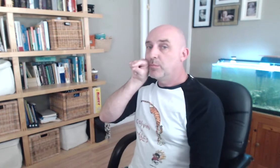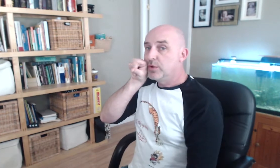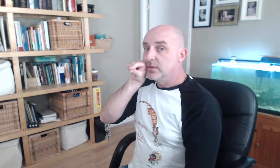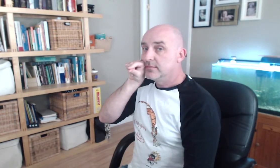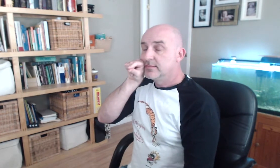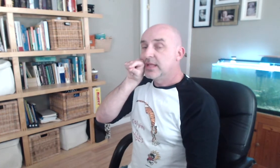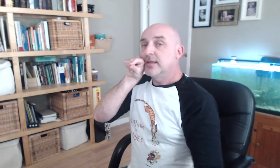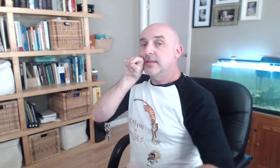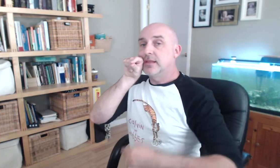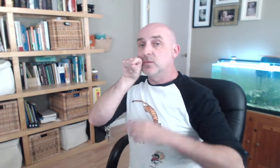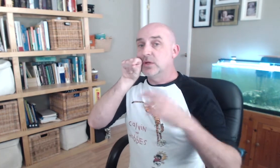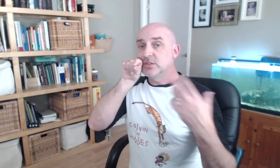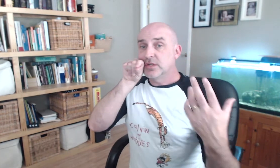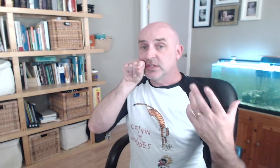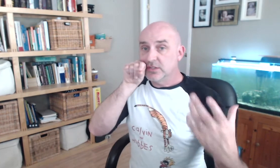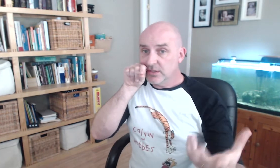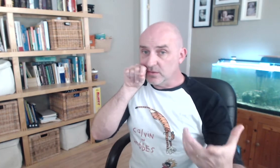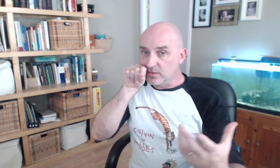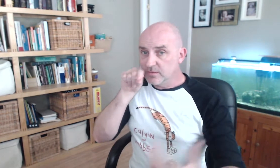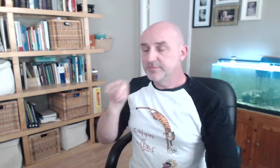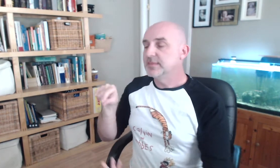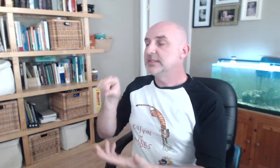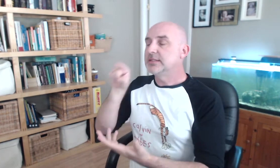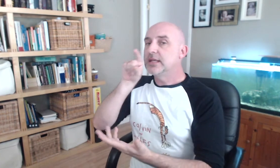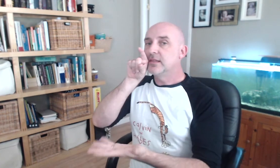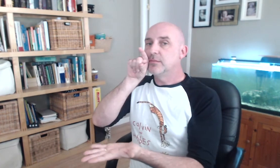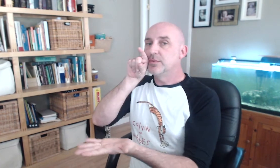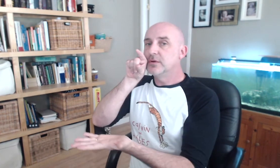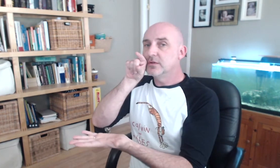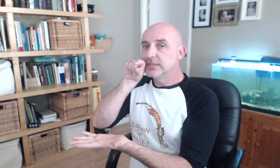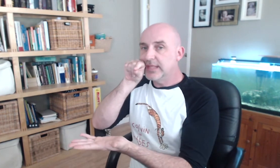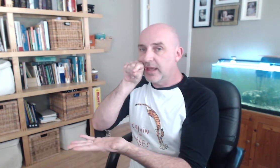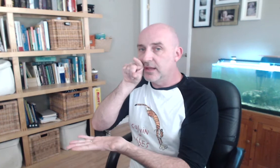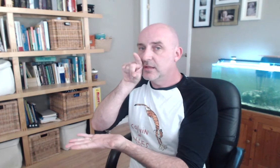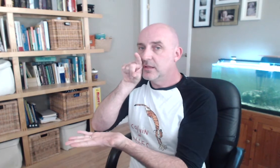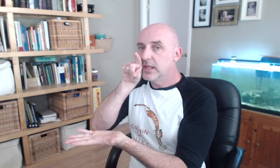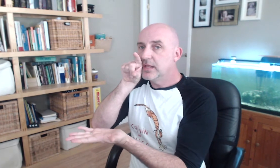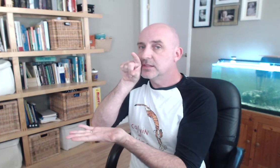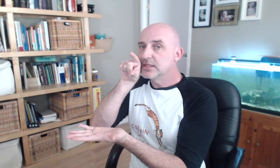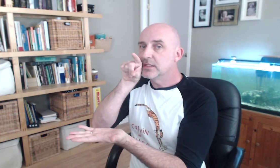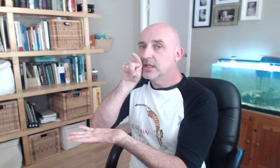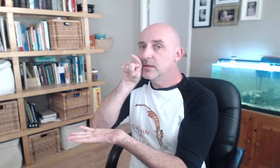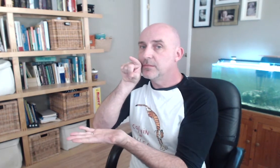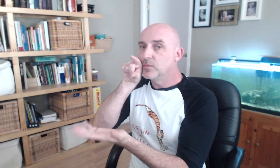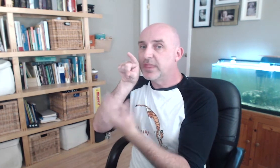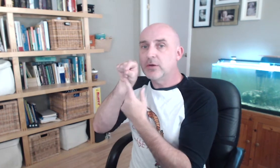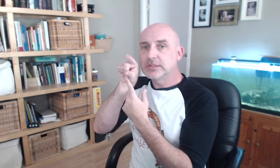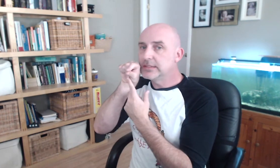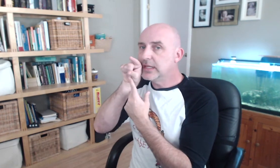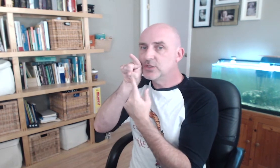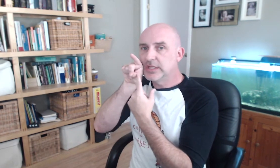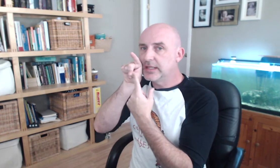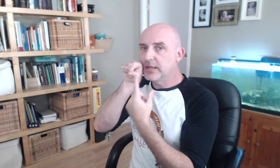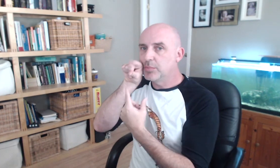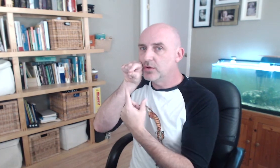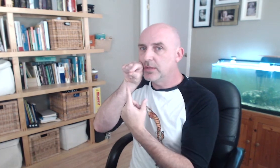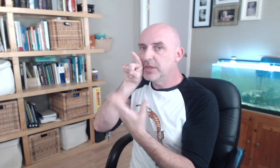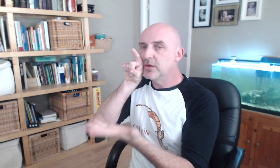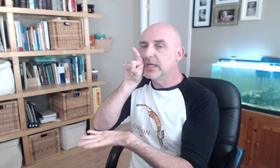Bird. Then what you're going to do is take the bird sign, and it's going to come without touching like bird up here yet. It's